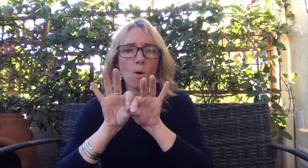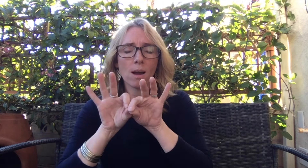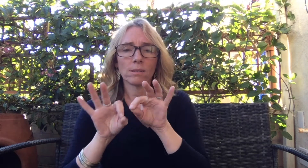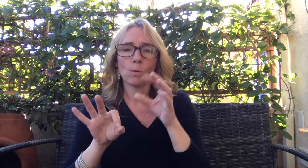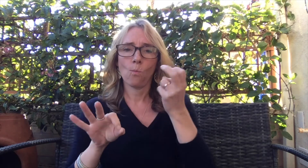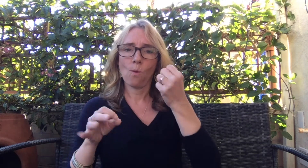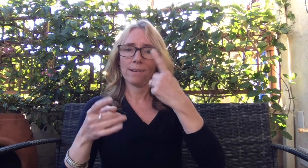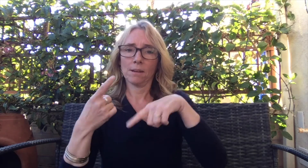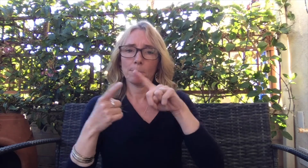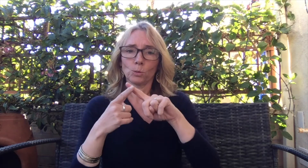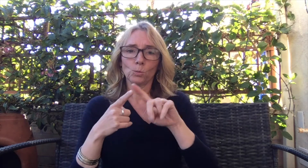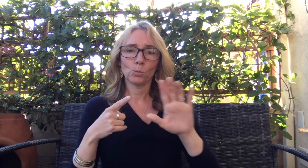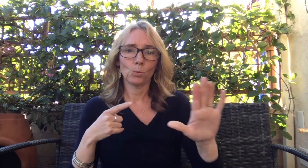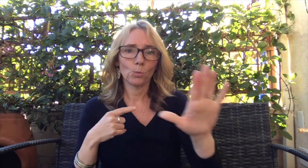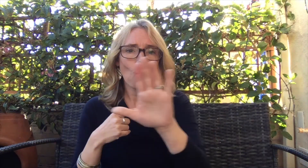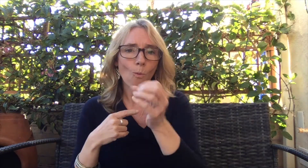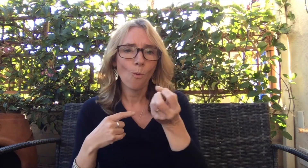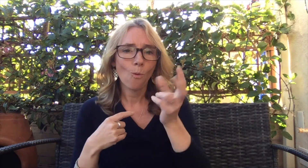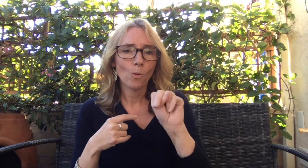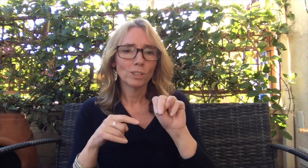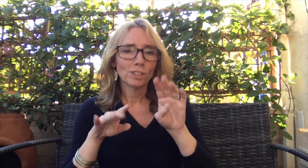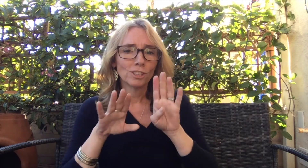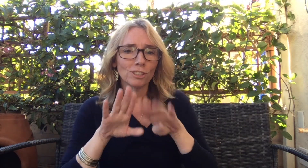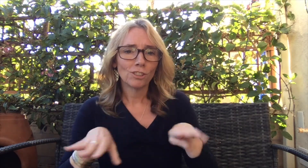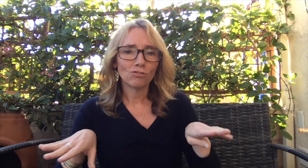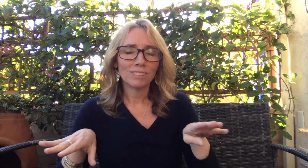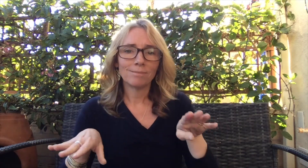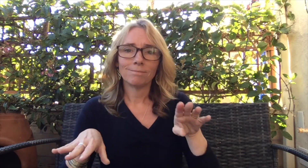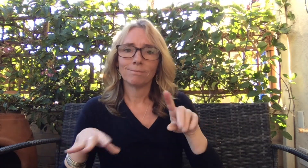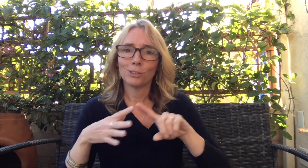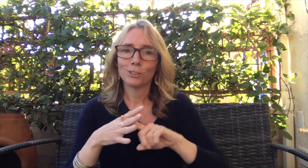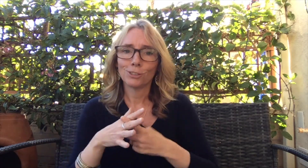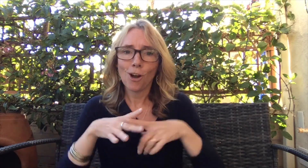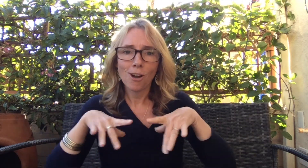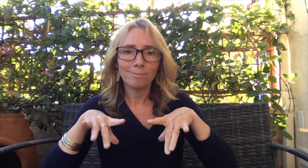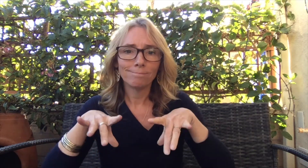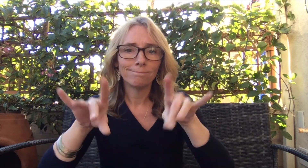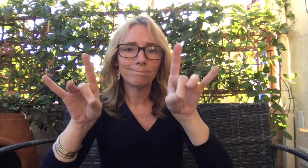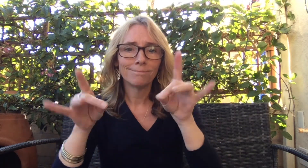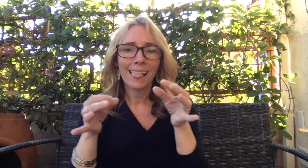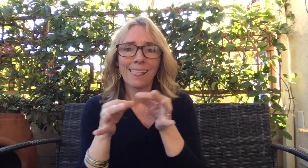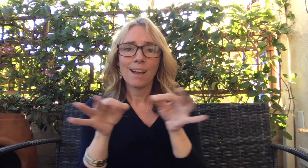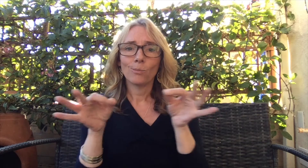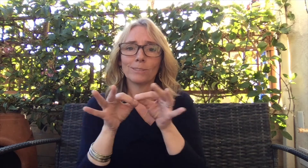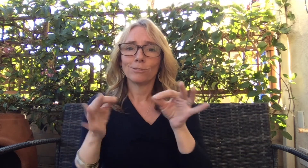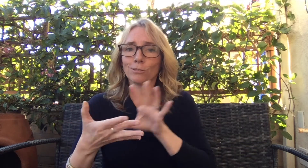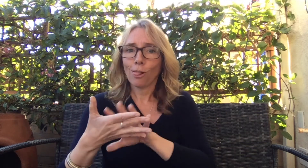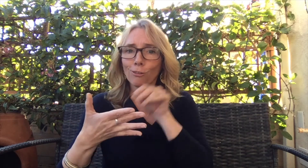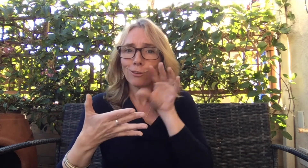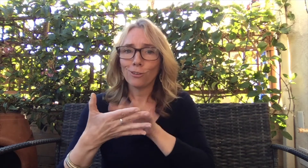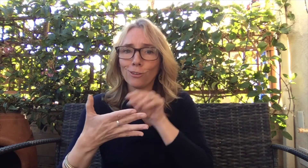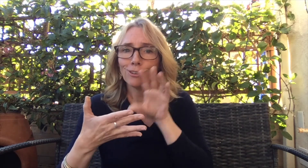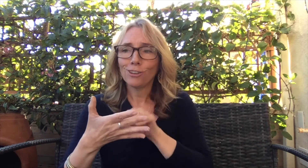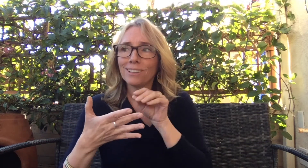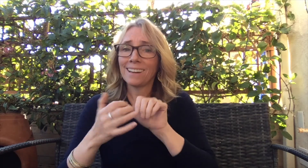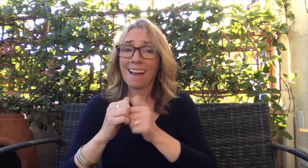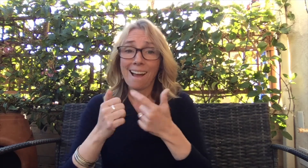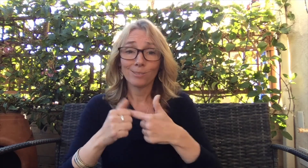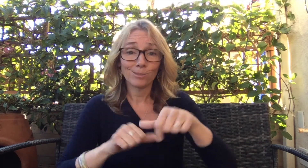And I've selected these 5 because I find that they are very important as it applies to your own children and their acquisition of language and learning.